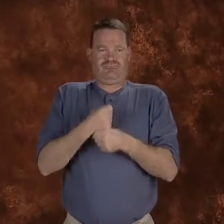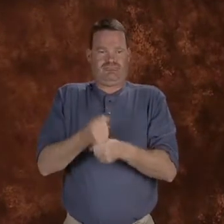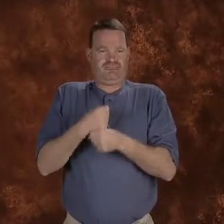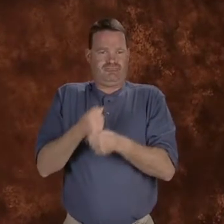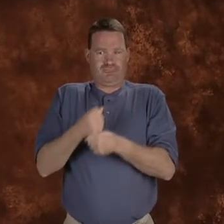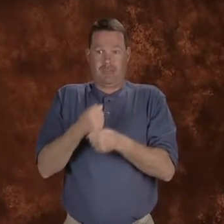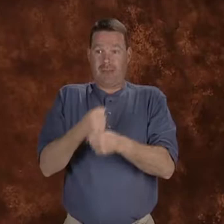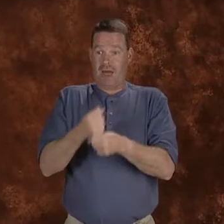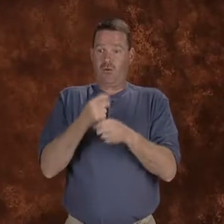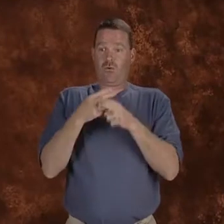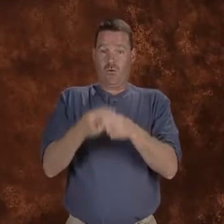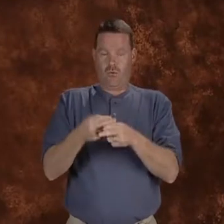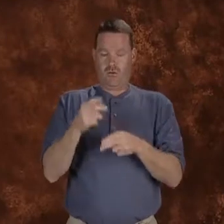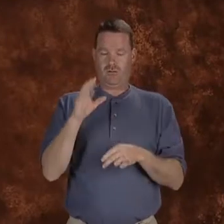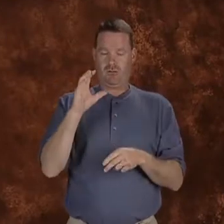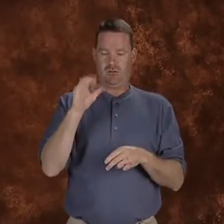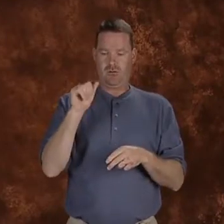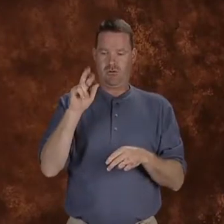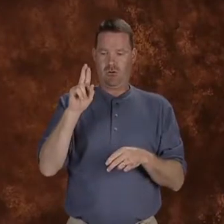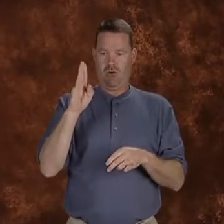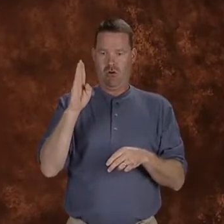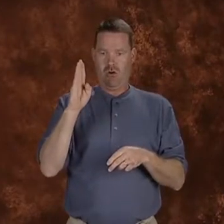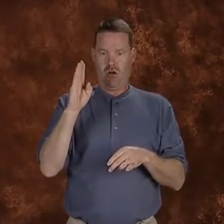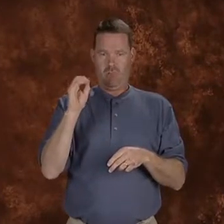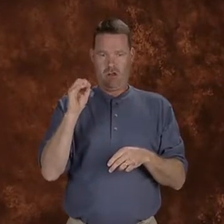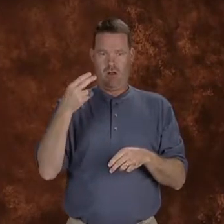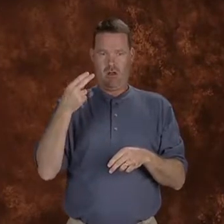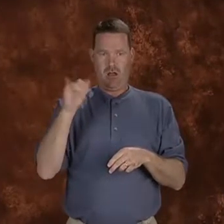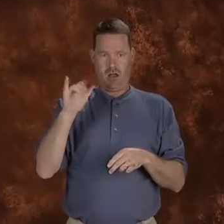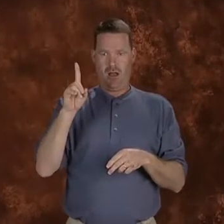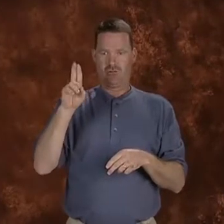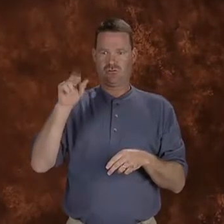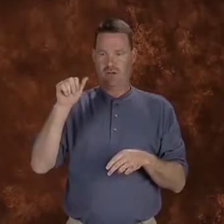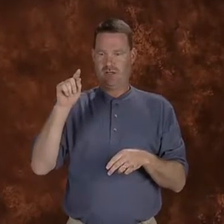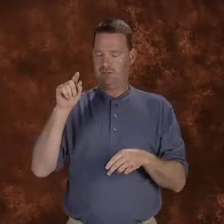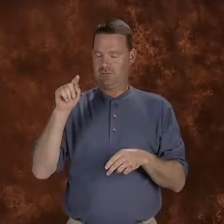The plants receive the carbon dioxide